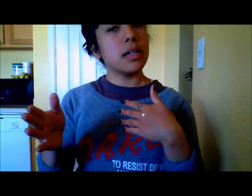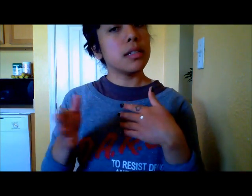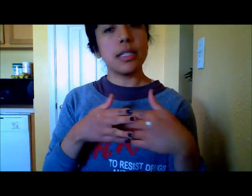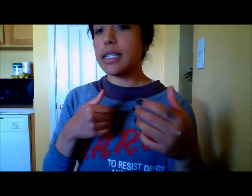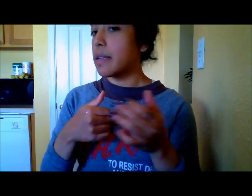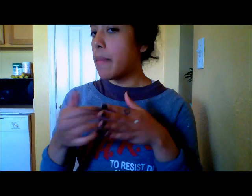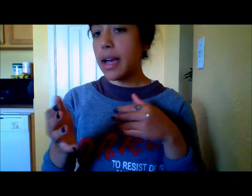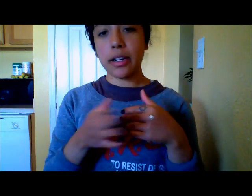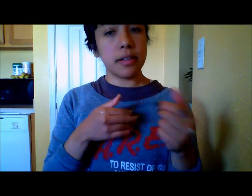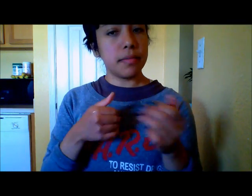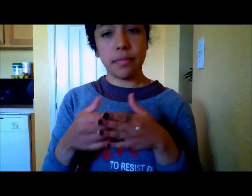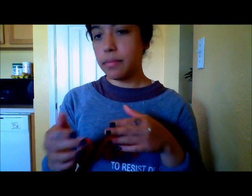doesn't matter.